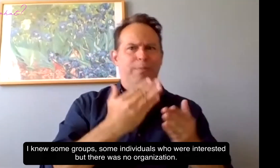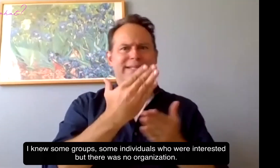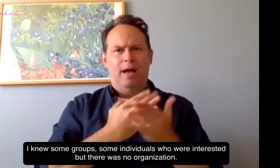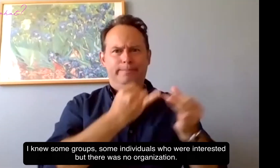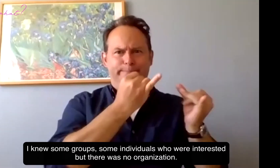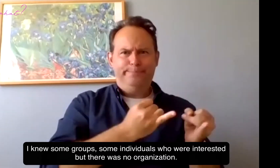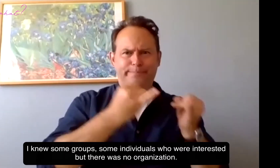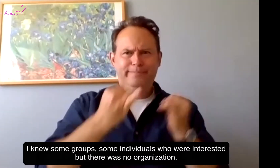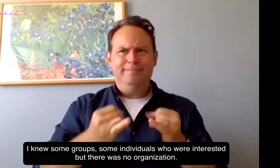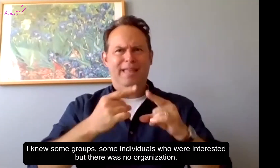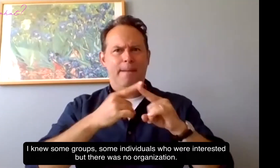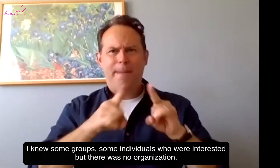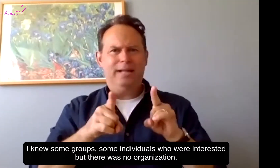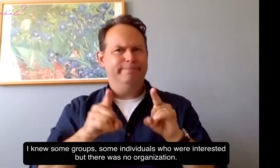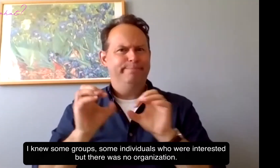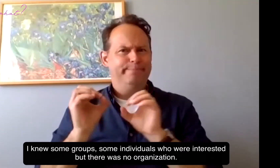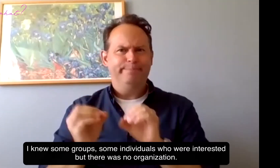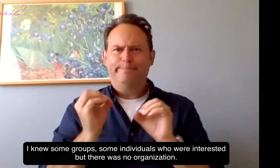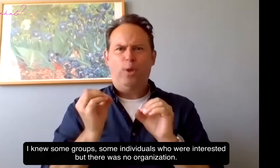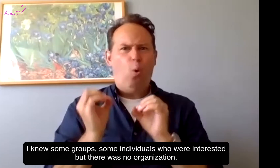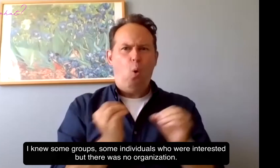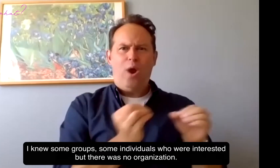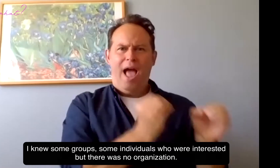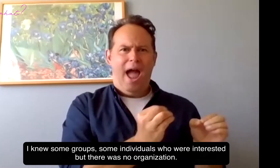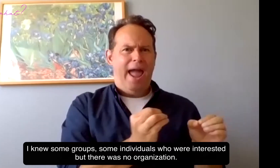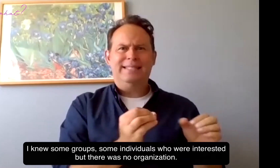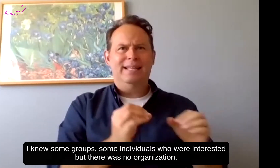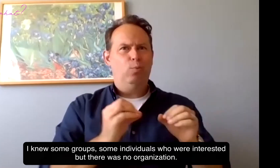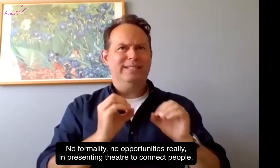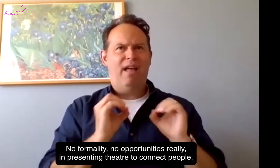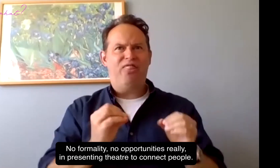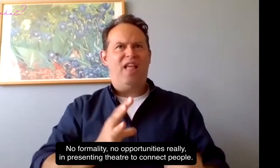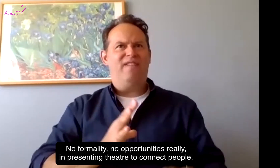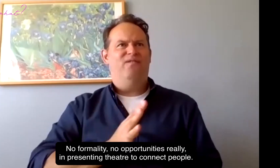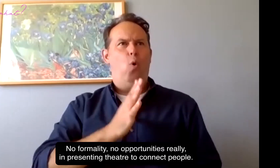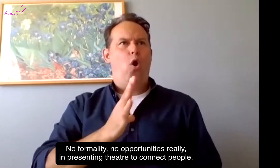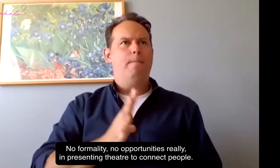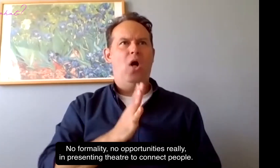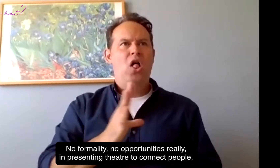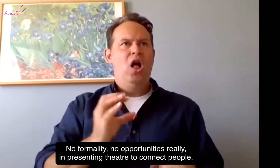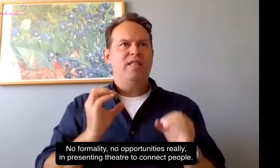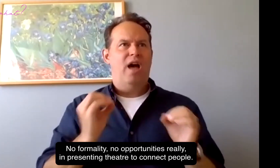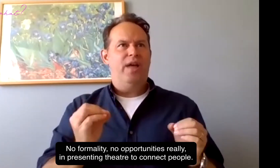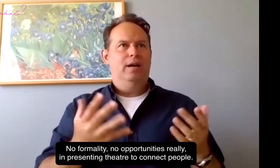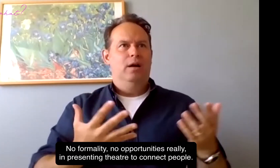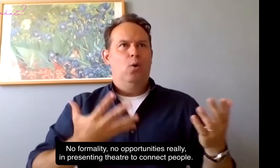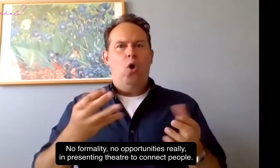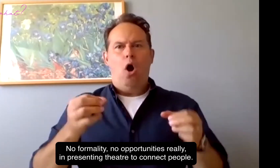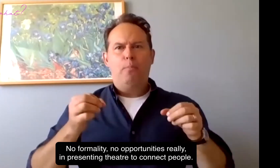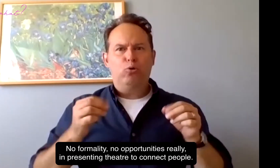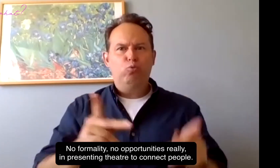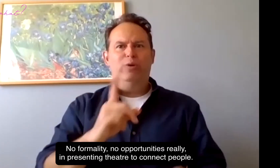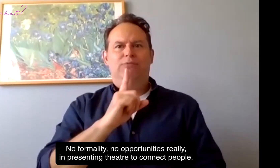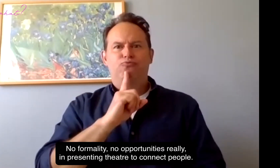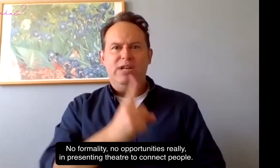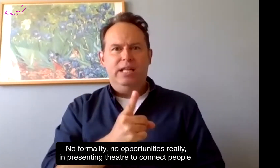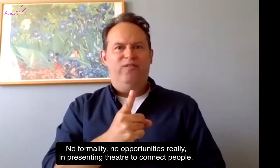some individuals who were interested, but there was no organization. There was no formality, no opportunities,